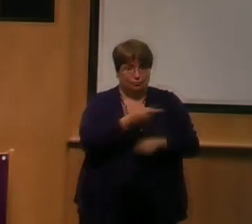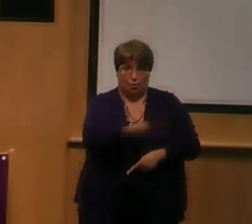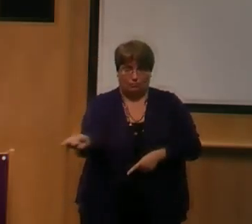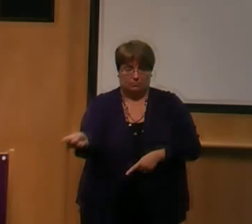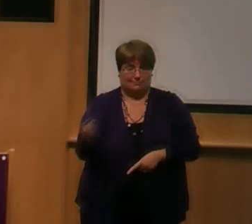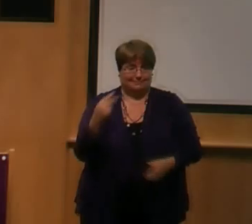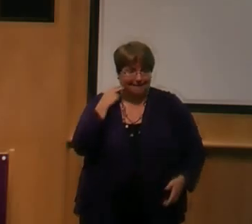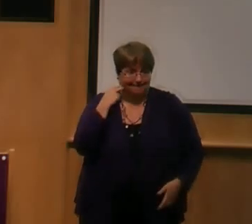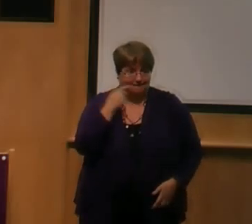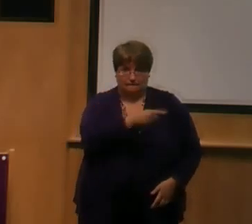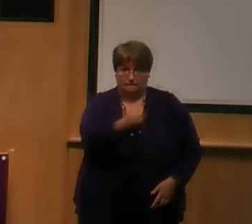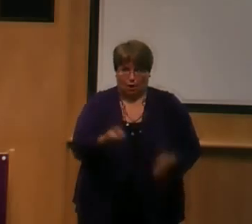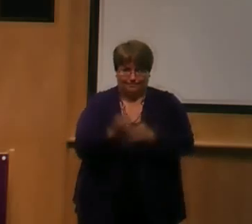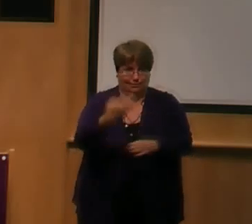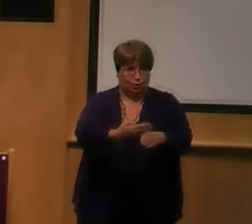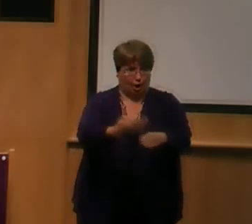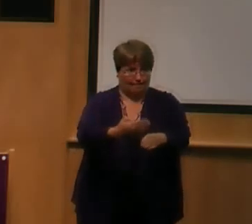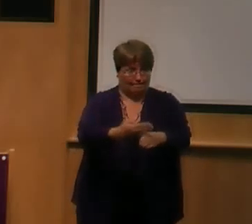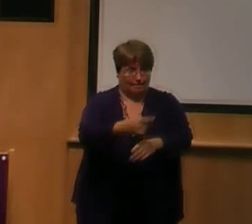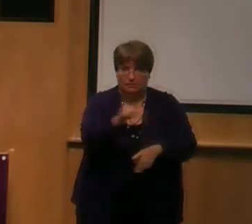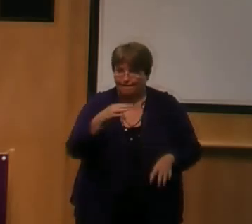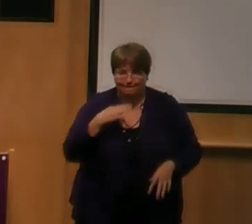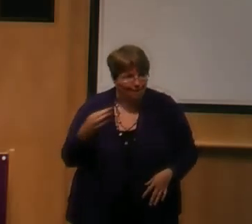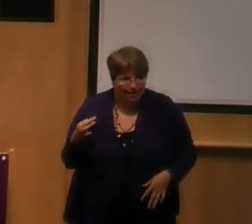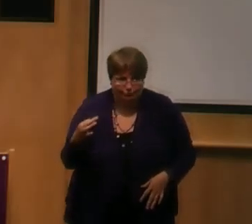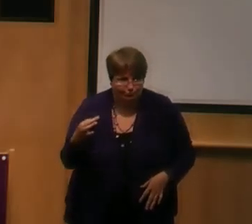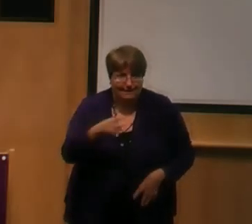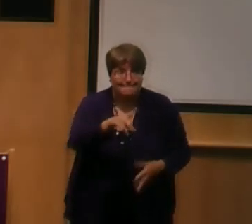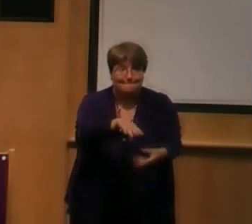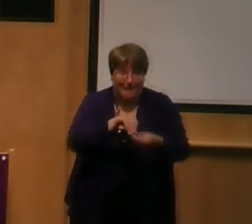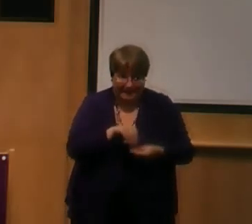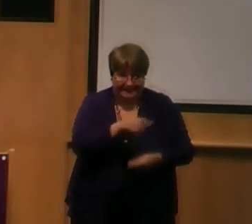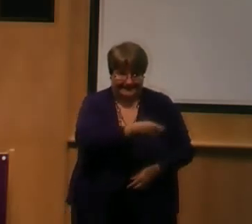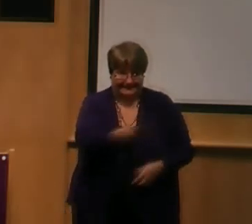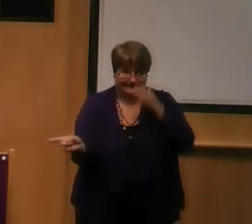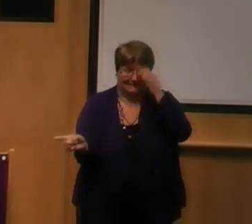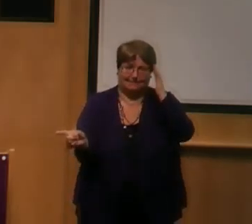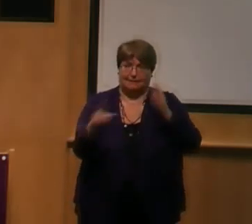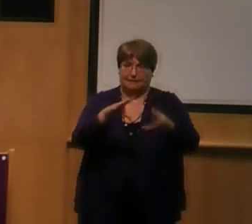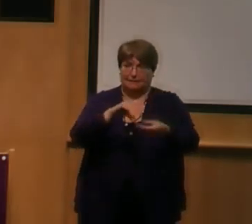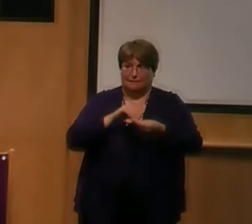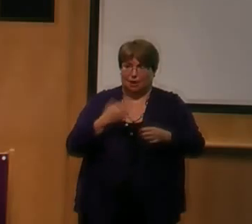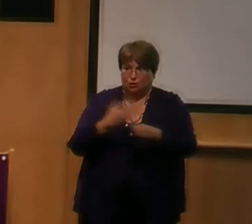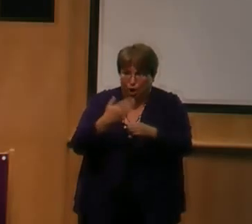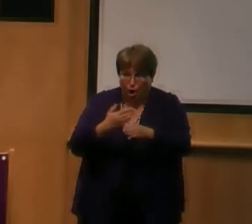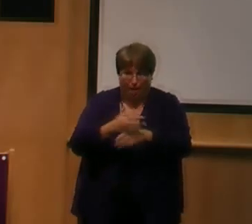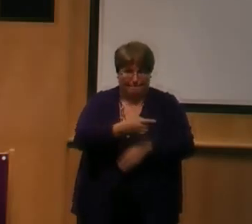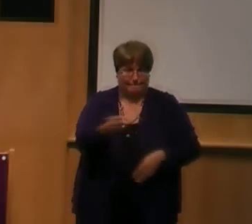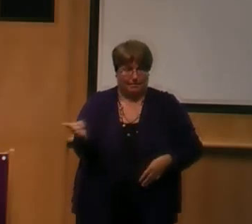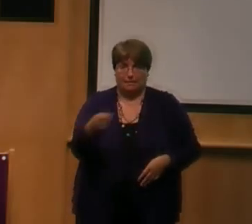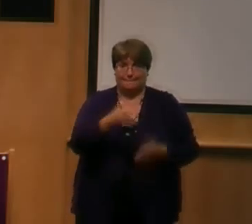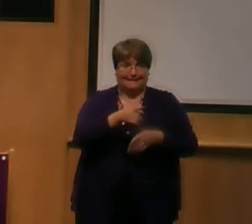We're also very proud of all our mentors. They're all deaf and we're not volunteers, we're paying them to staff, so we've been able to